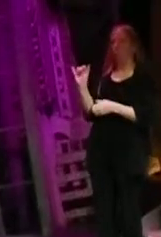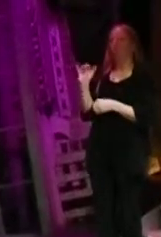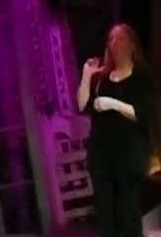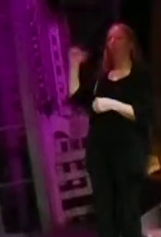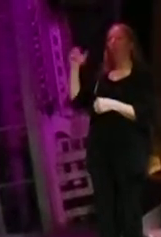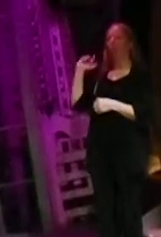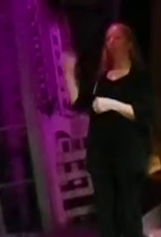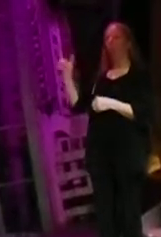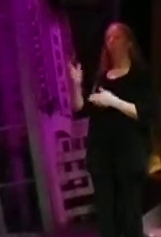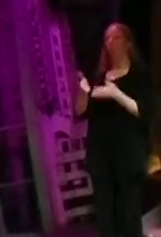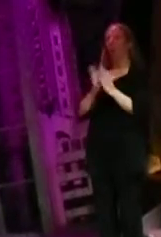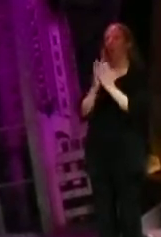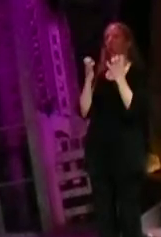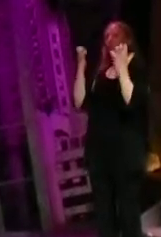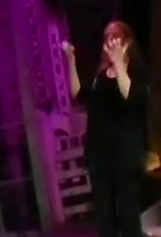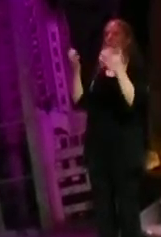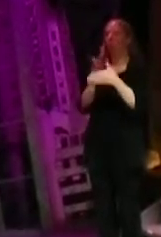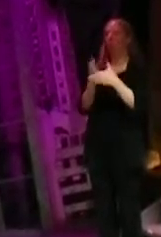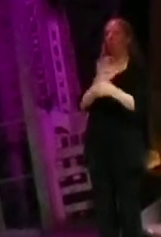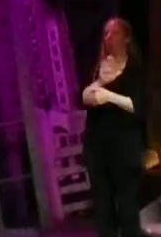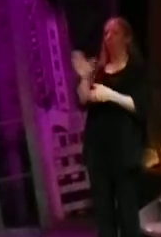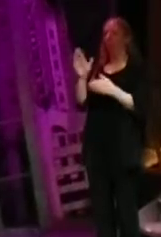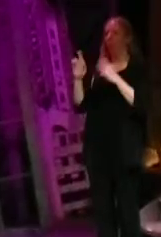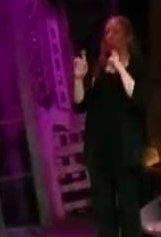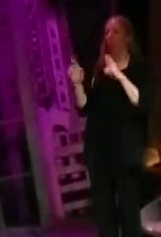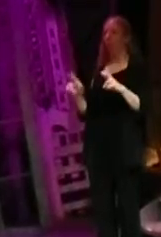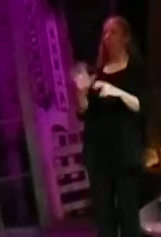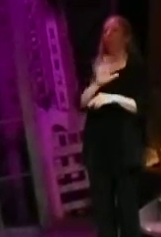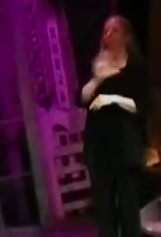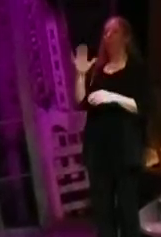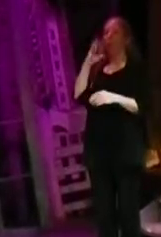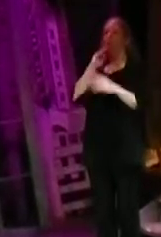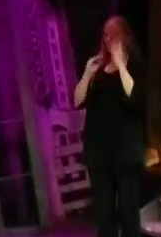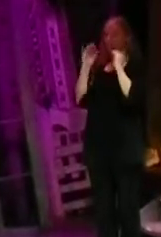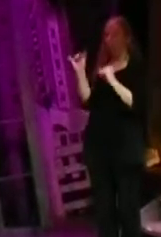of their own responses and experiences.